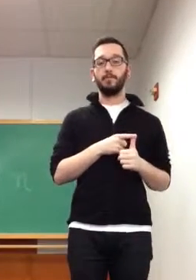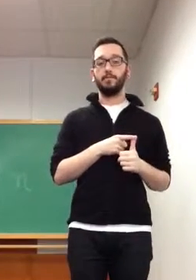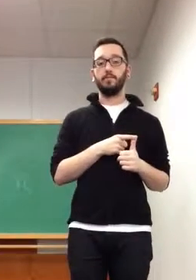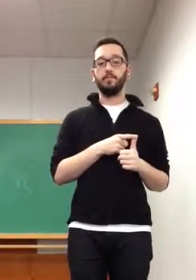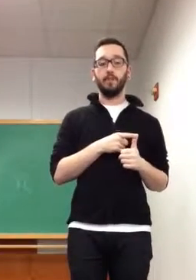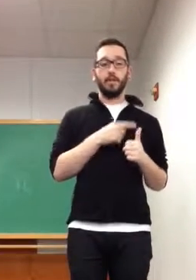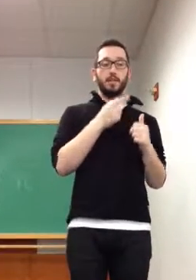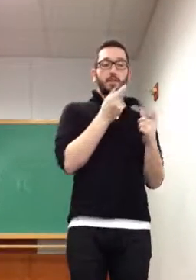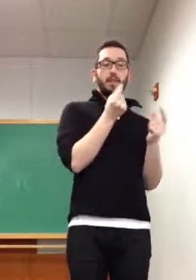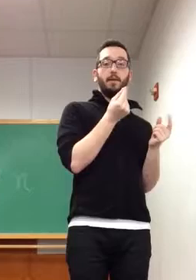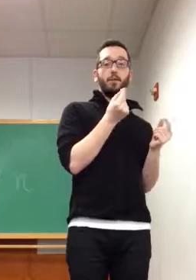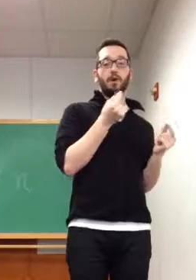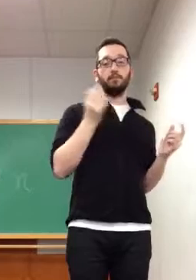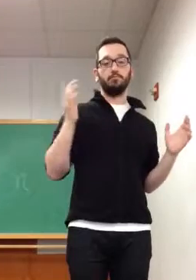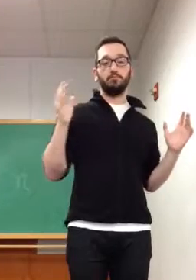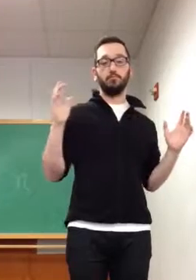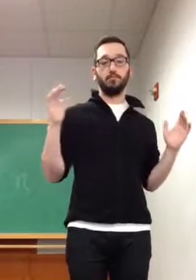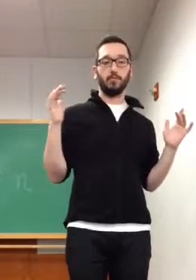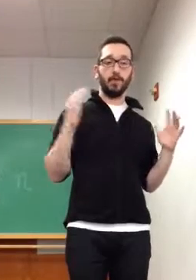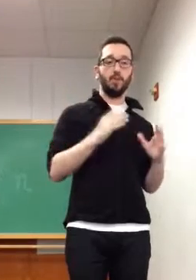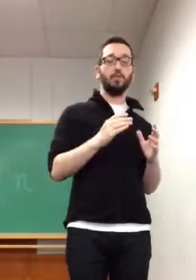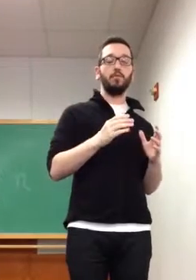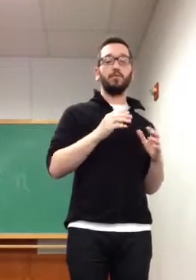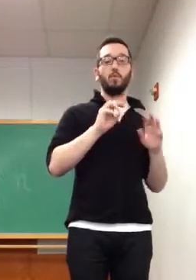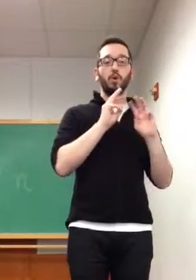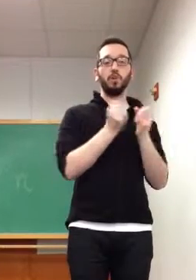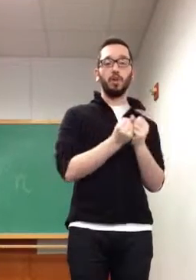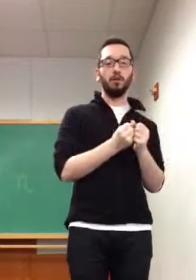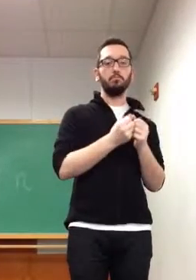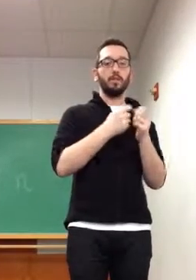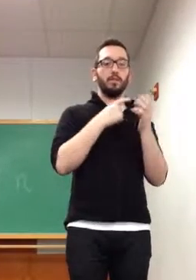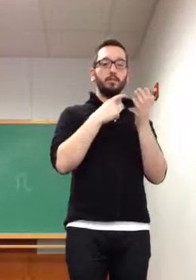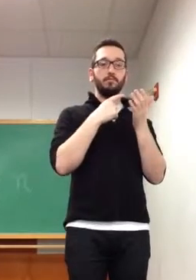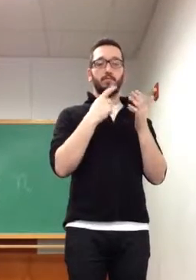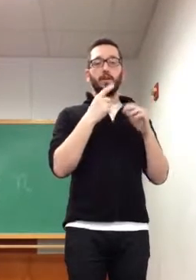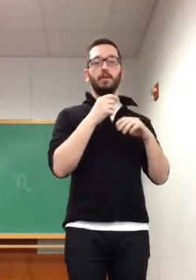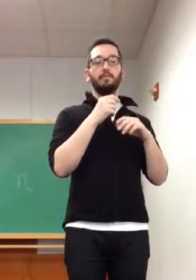a workshop of senior historians and high school teachers to talk about how to do it.